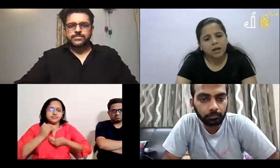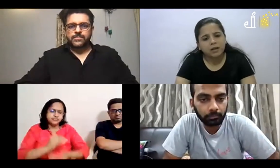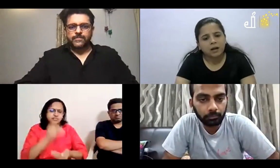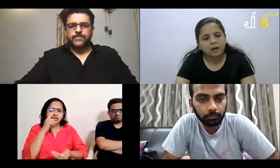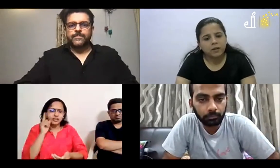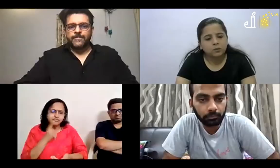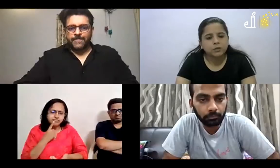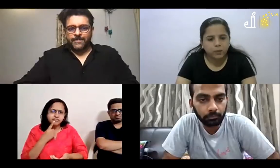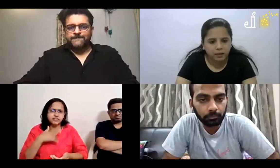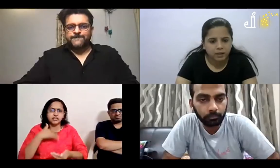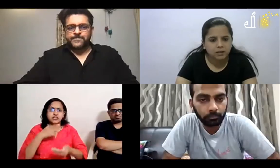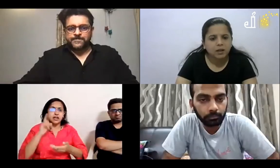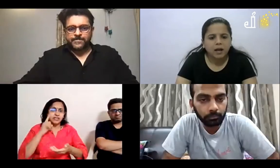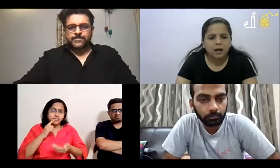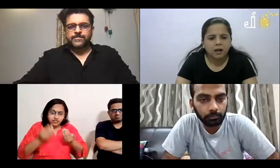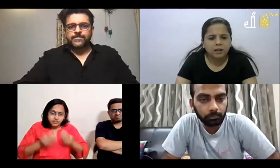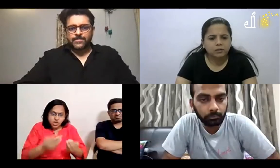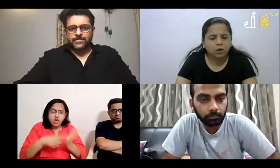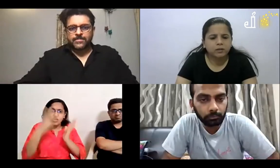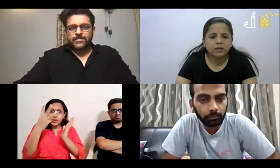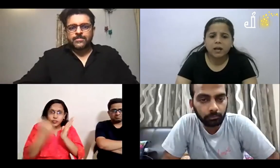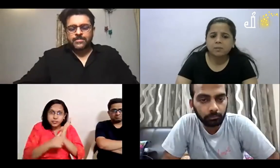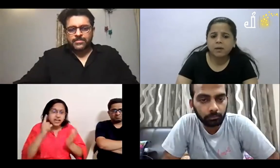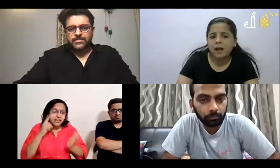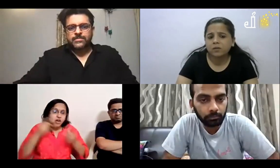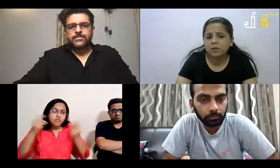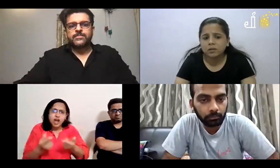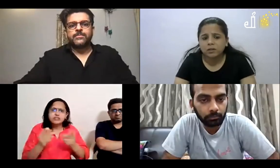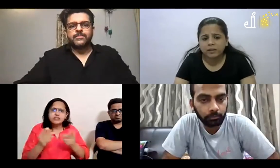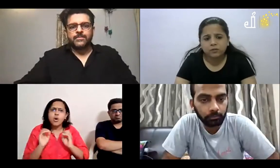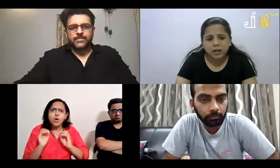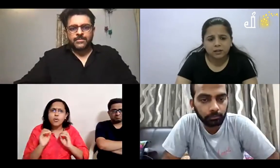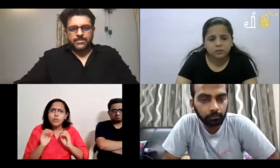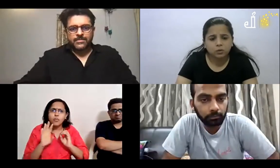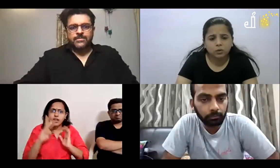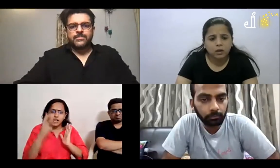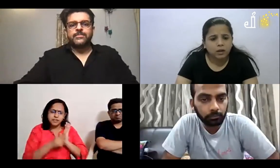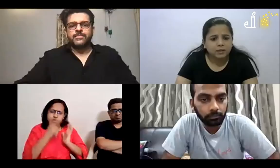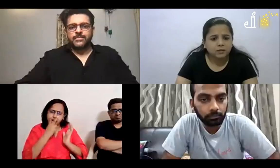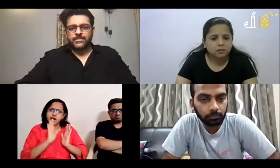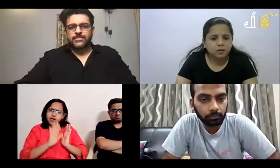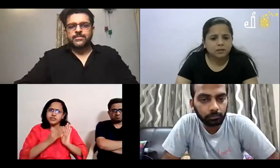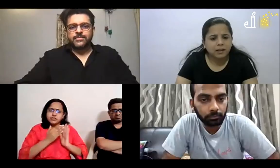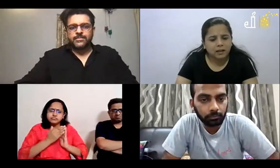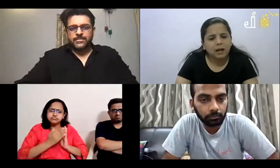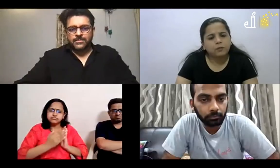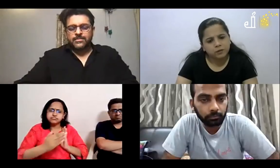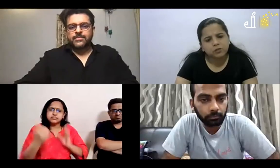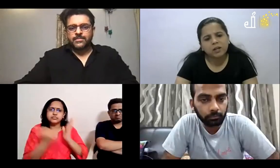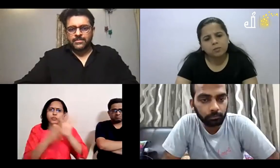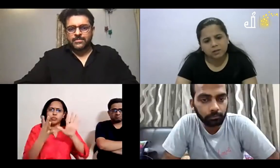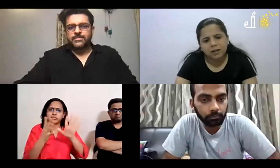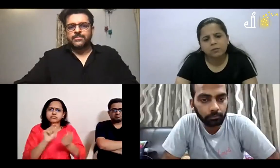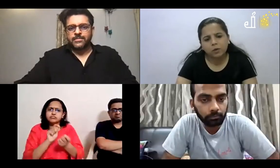got married, when I was pregnant, I thought that I might have a deaf child. So it's like, for